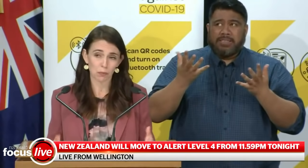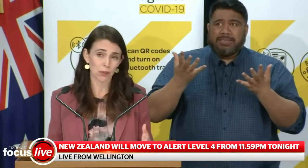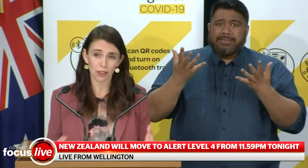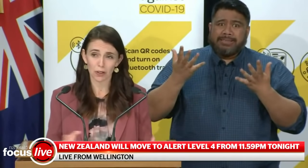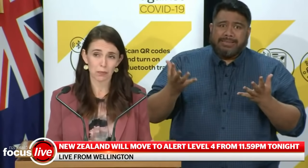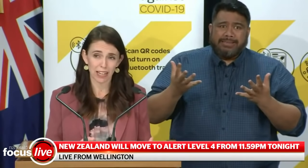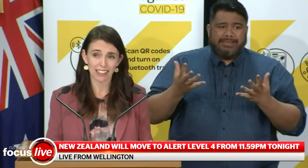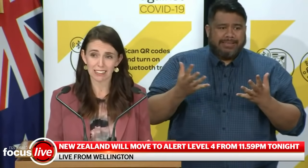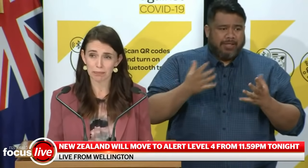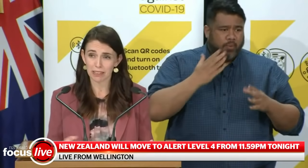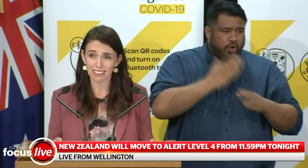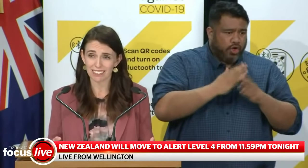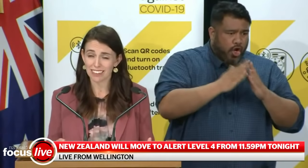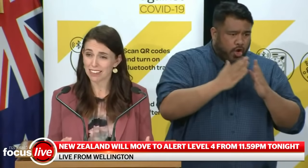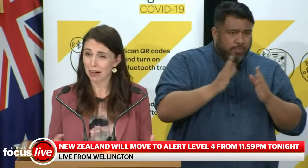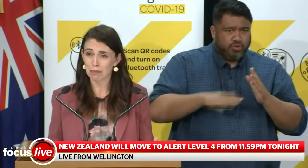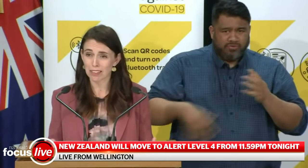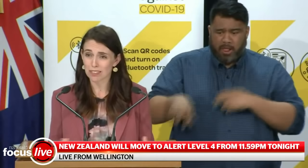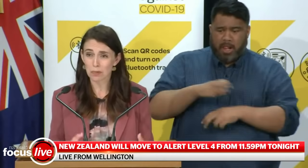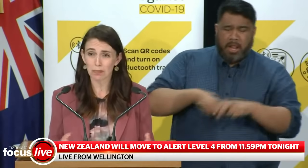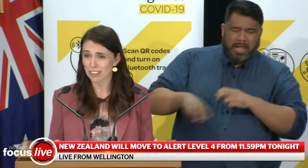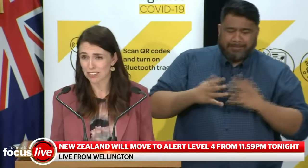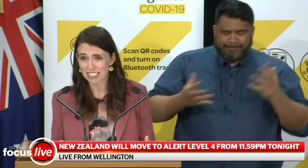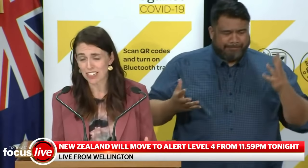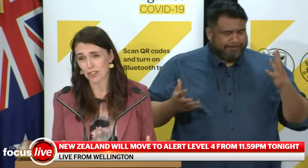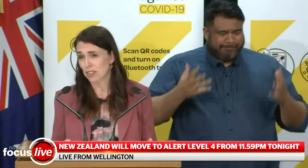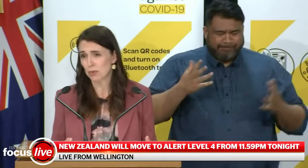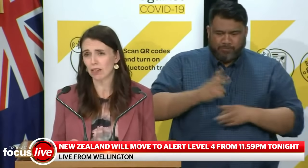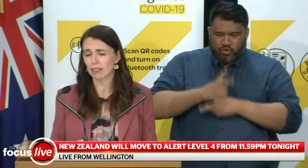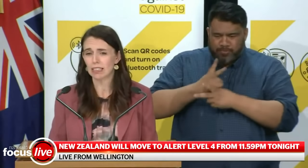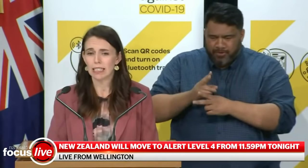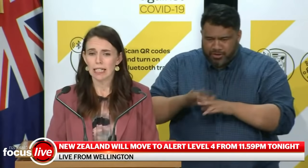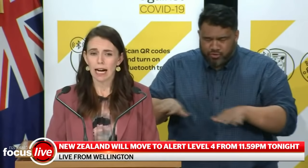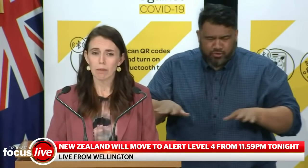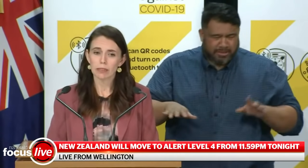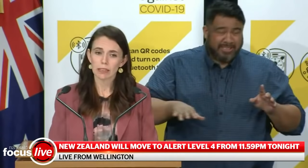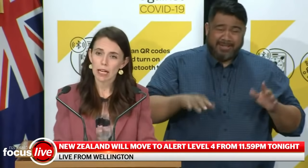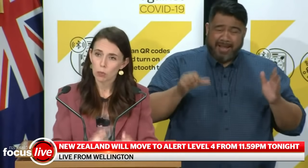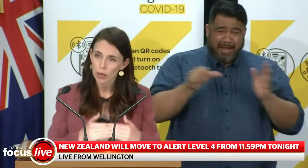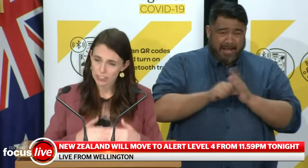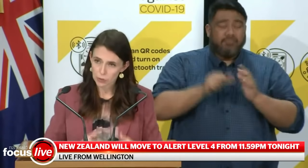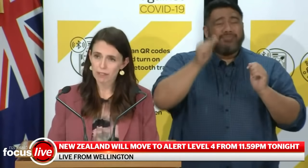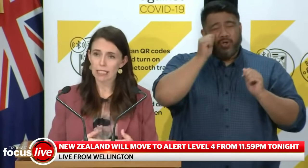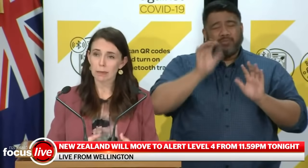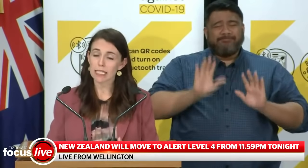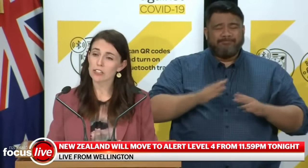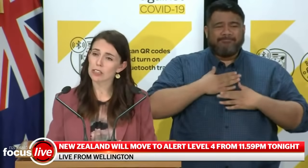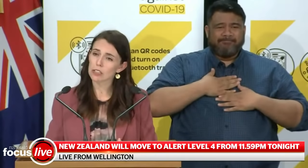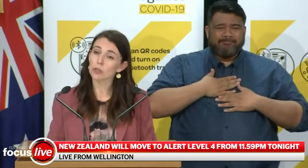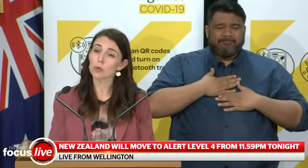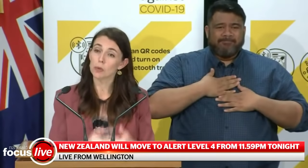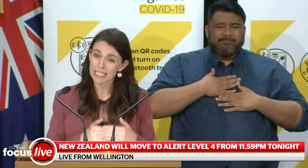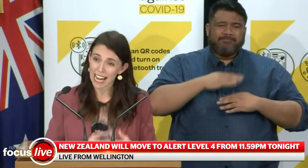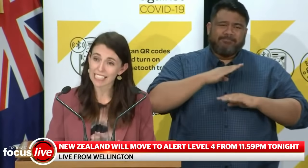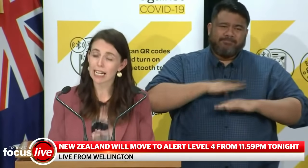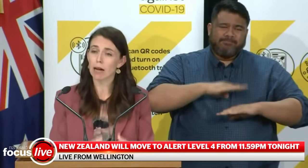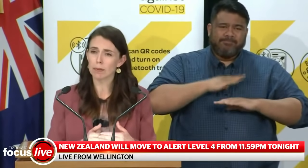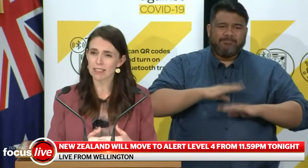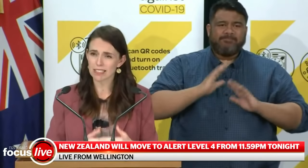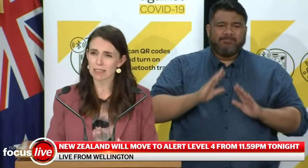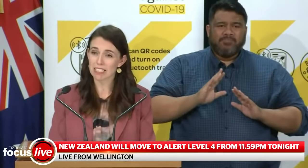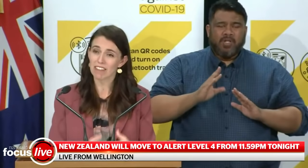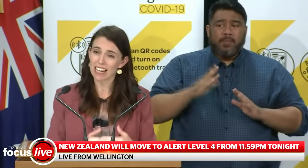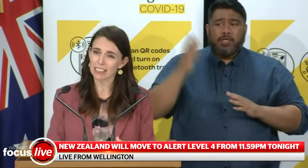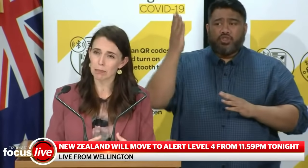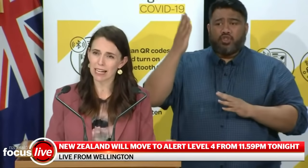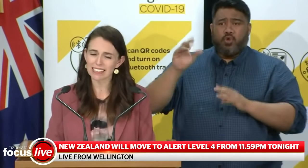them try and work at home and become the supervisor and teacher as well. we do have an expectation that schools will stand up